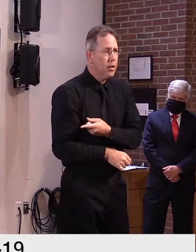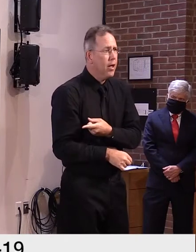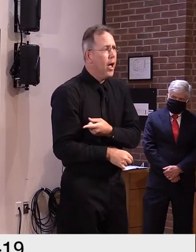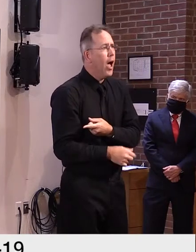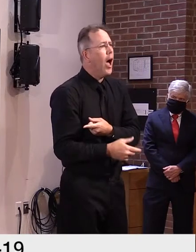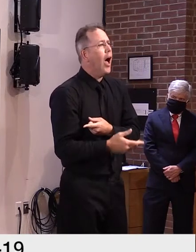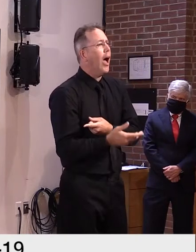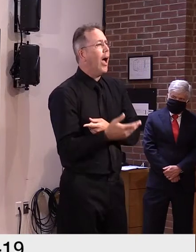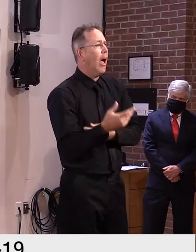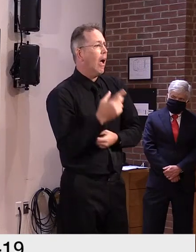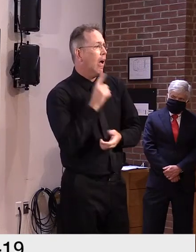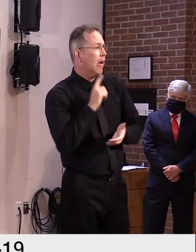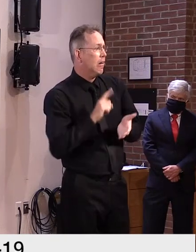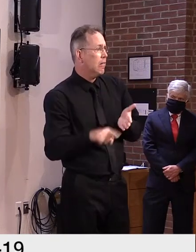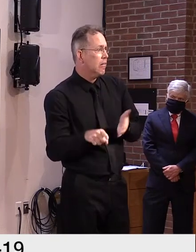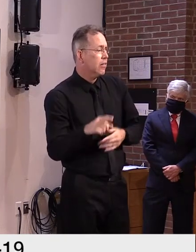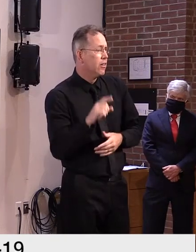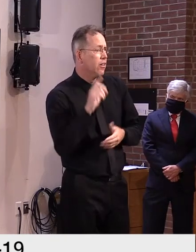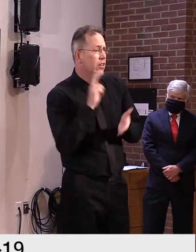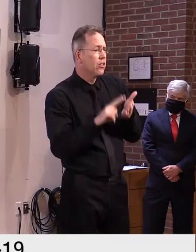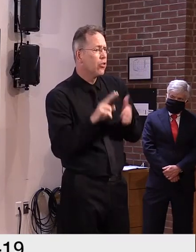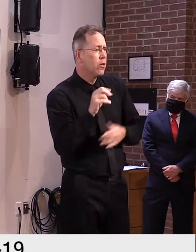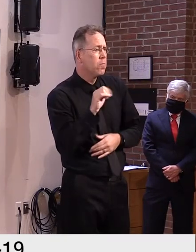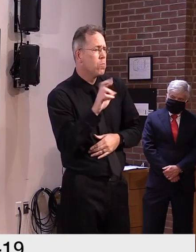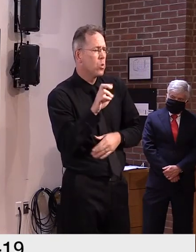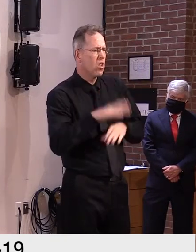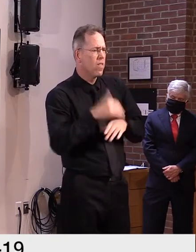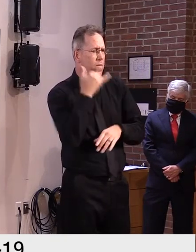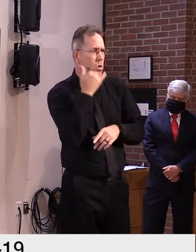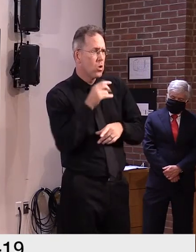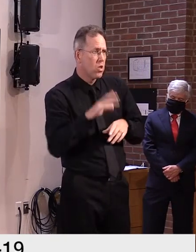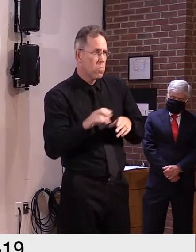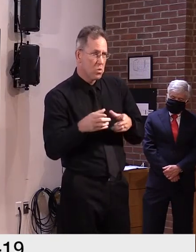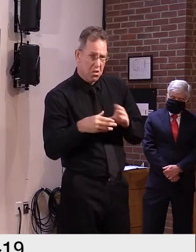Because that has more to do with the buildings themselves, you're saying, right?